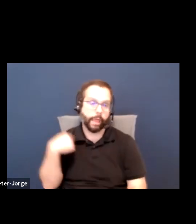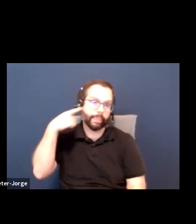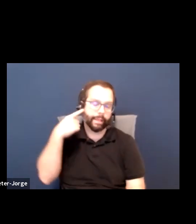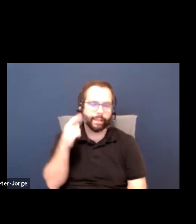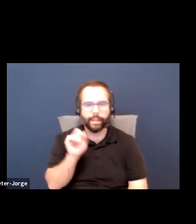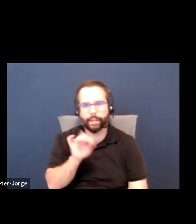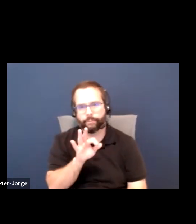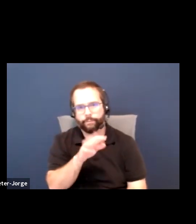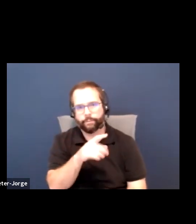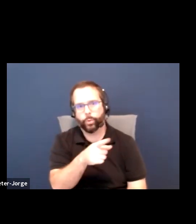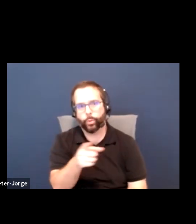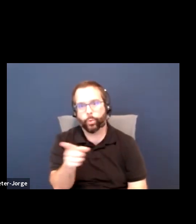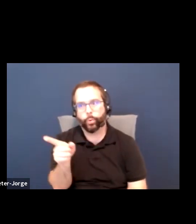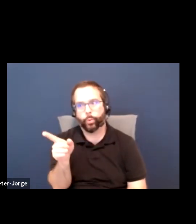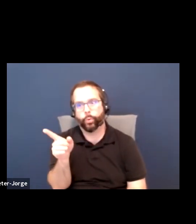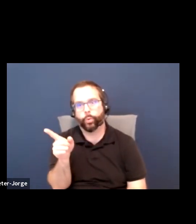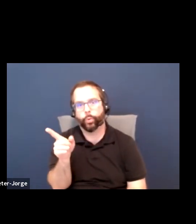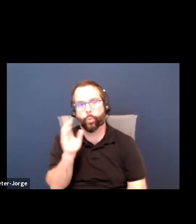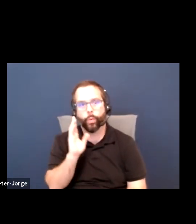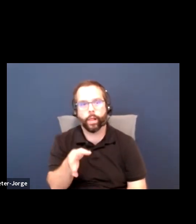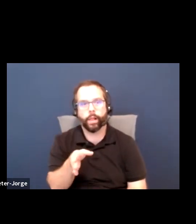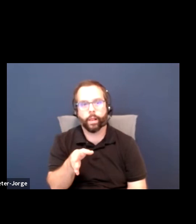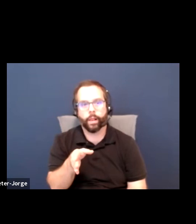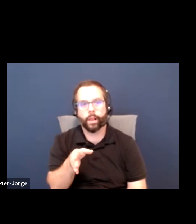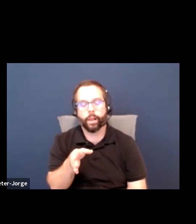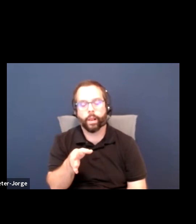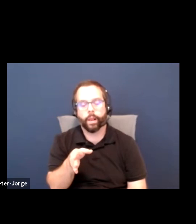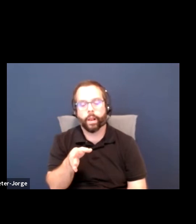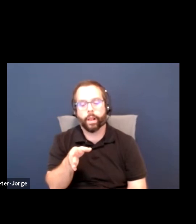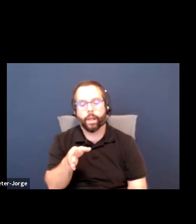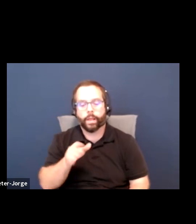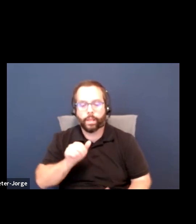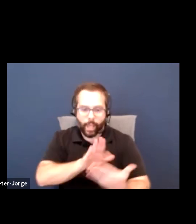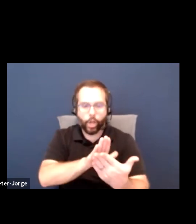to deal with prejudice and